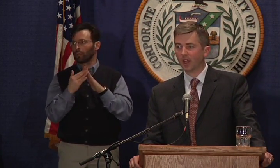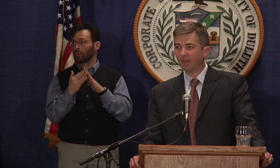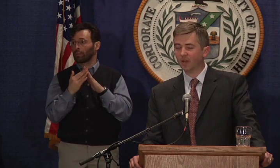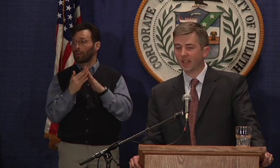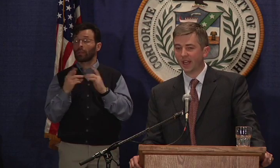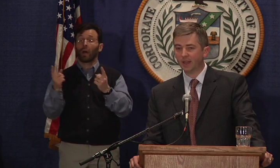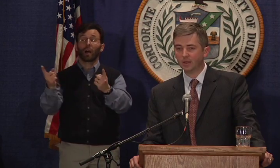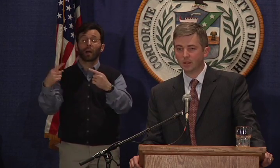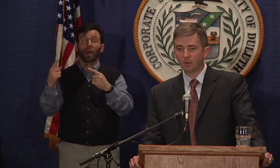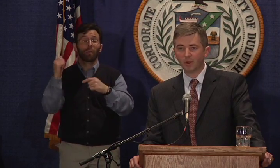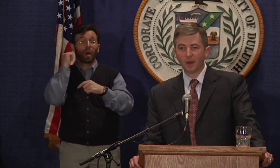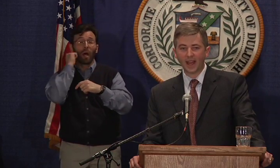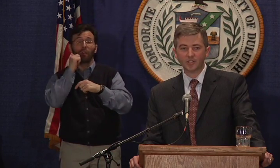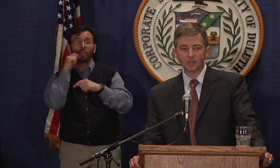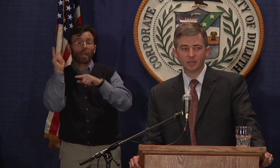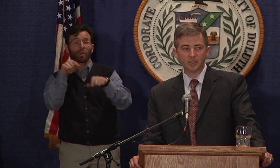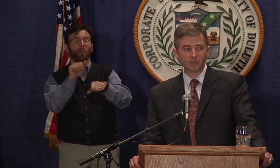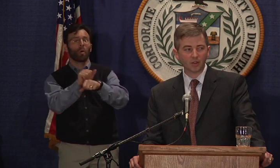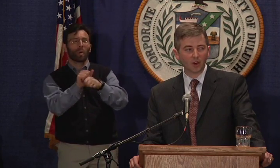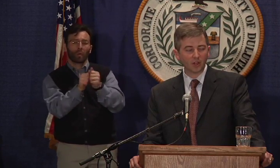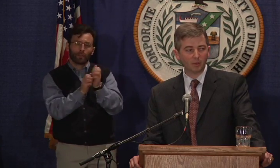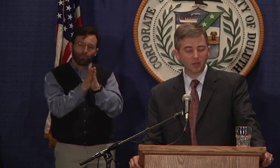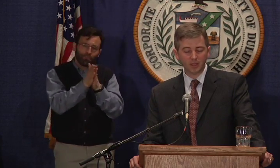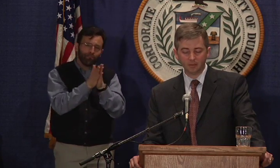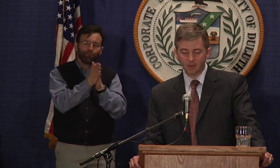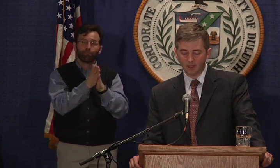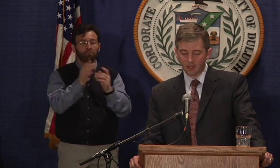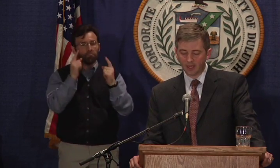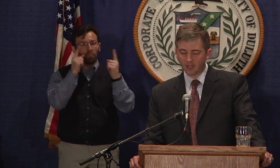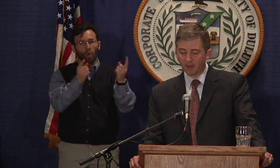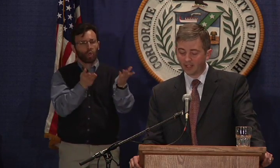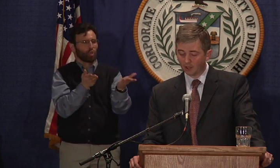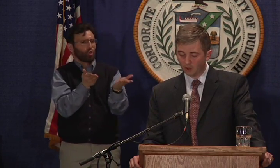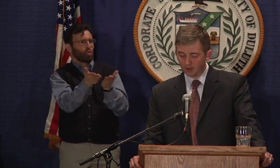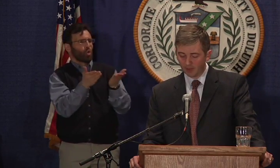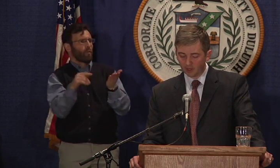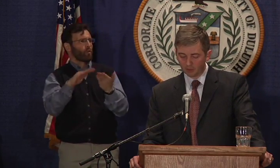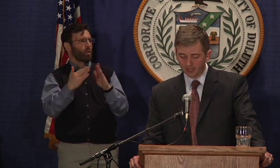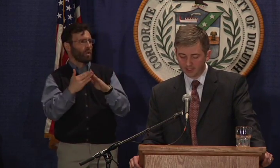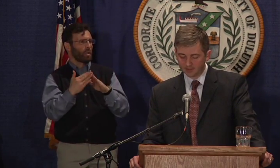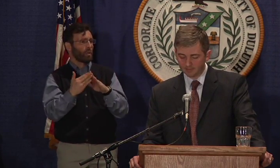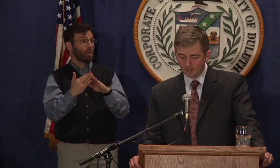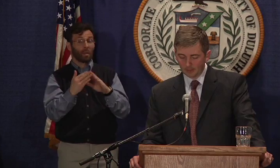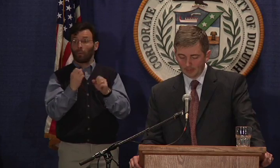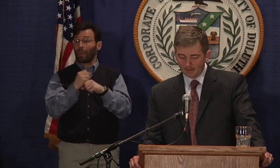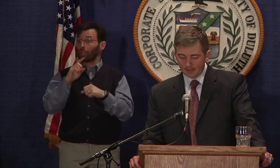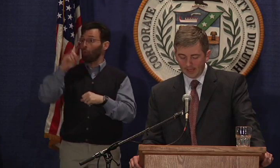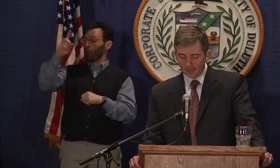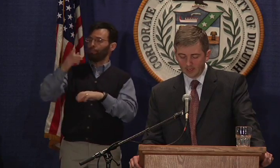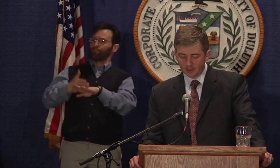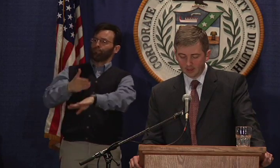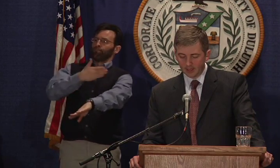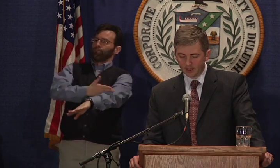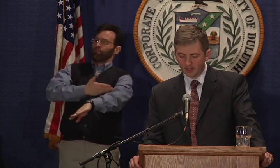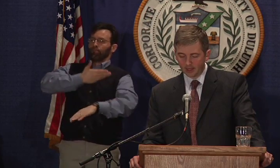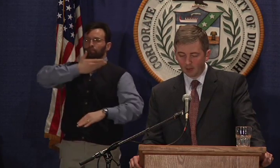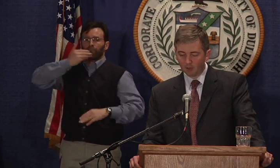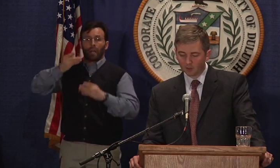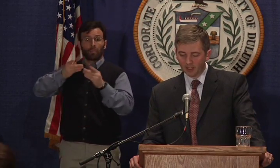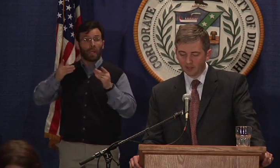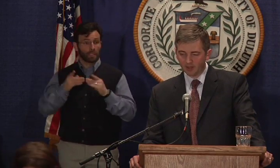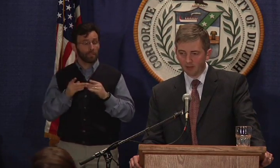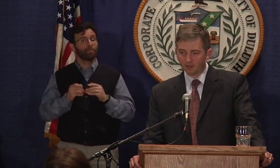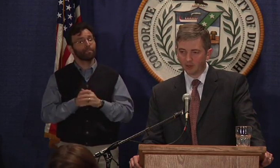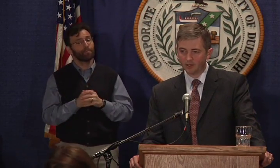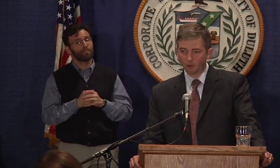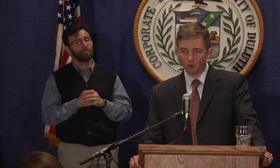to work every day with a passion to serve our community, to make Duluth a better place. And it humbles